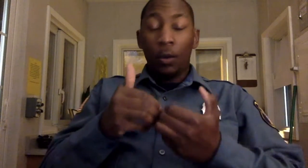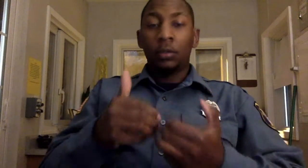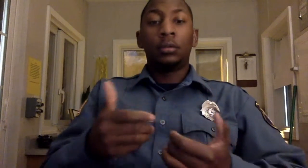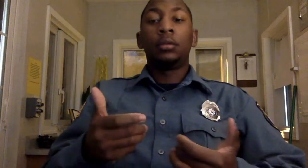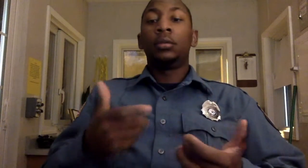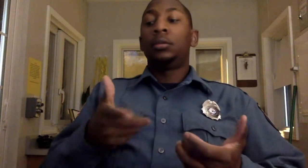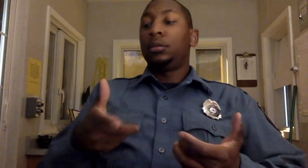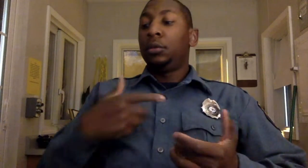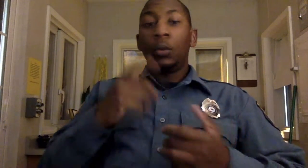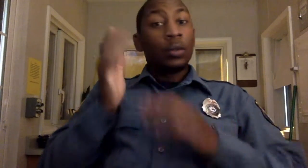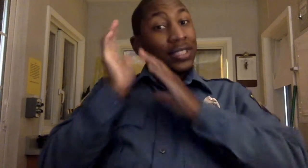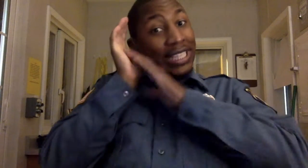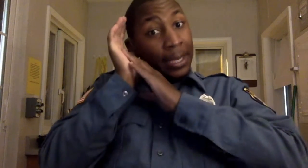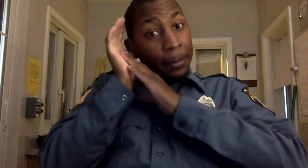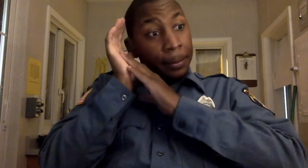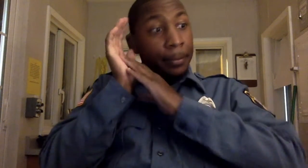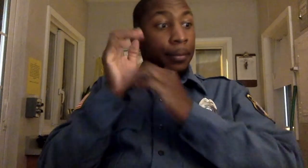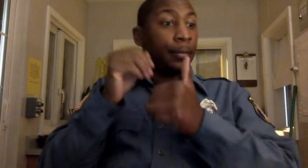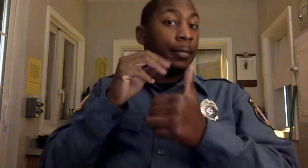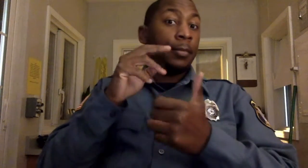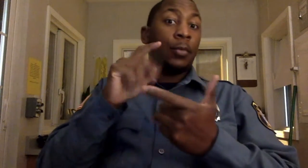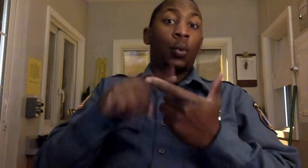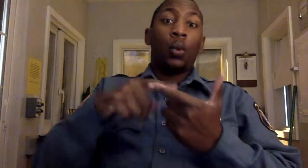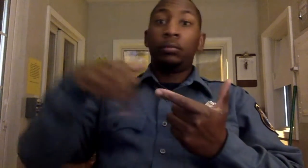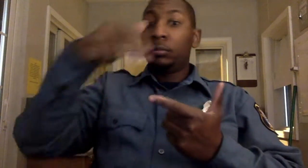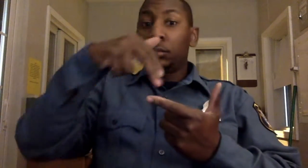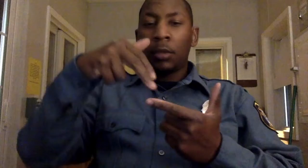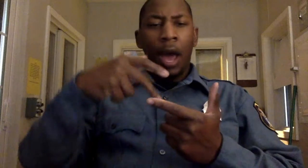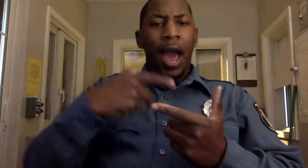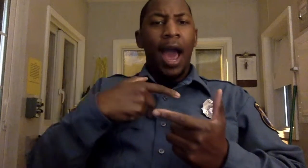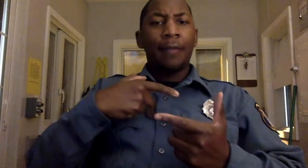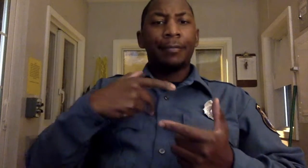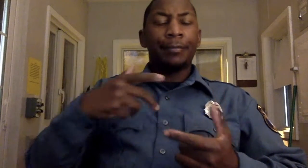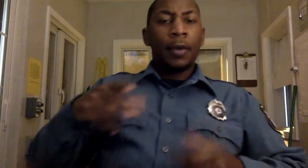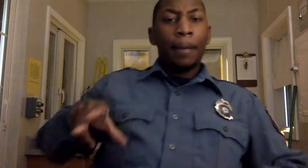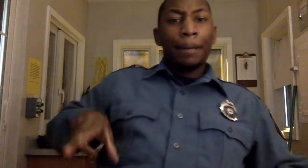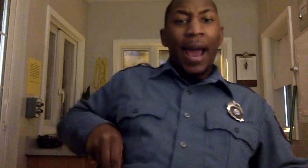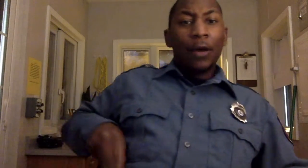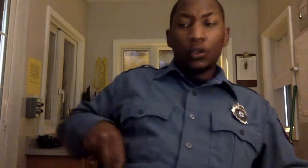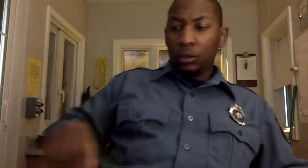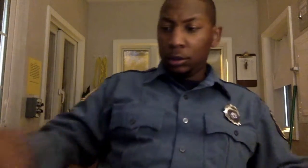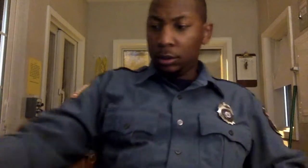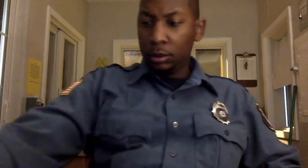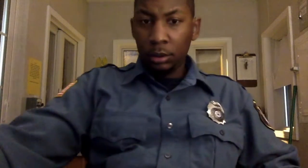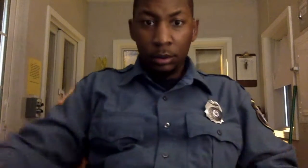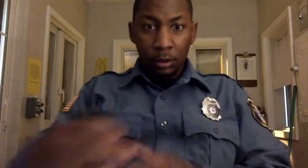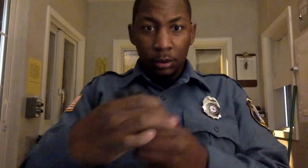Now, for me as a deaf person, how do I get notified if there's a call? I have a pager.